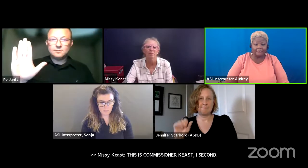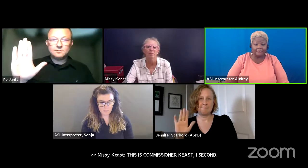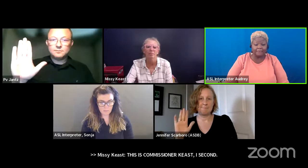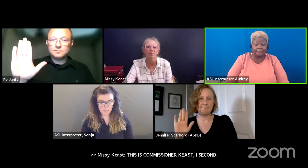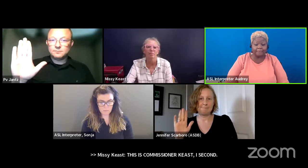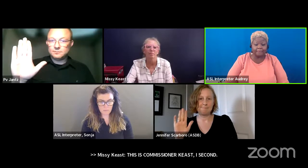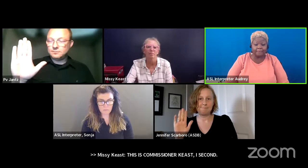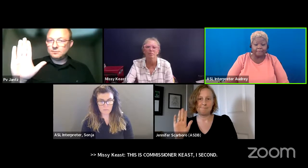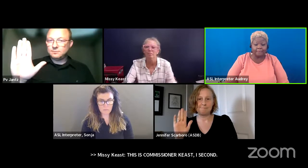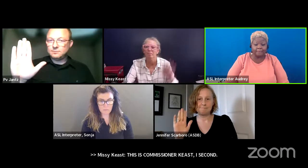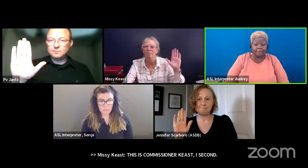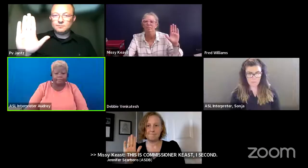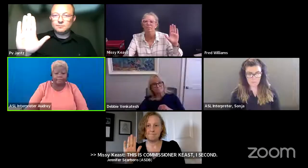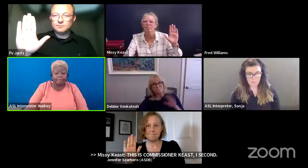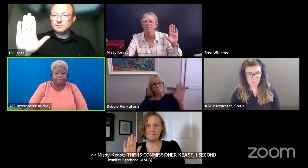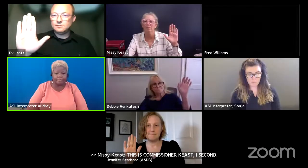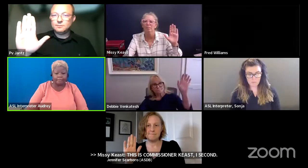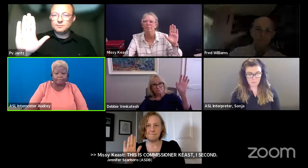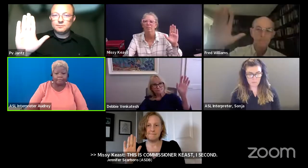aye.